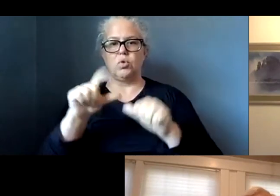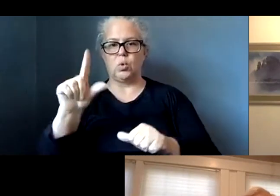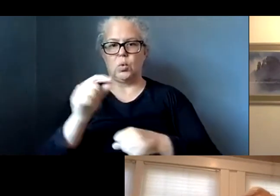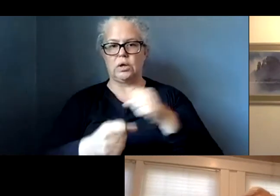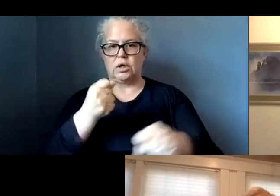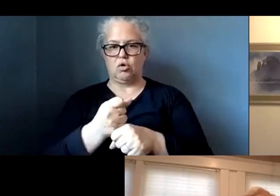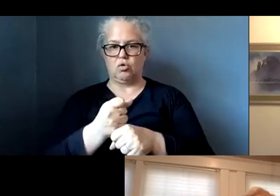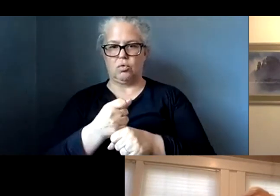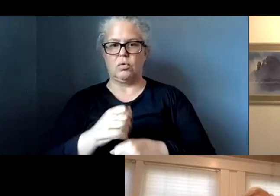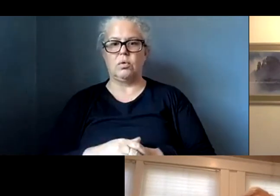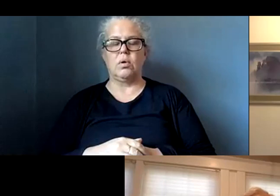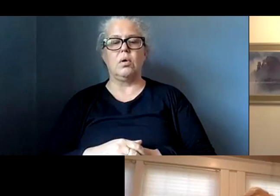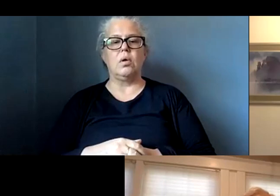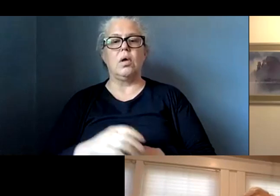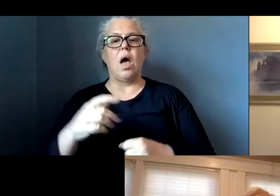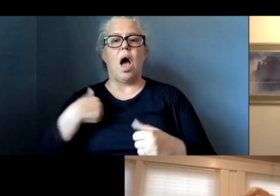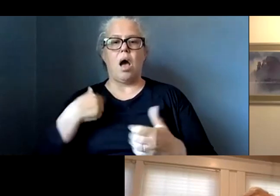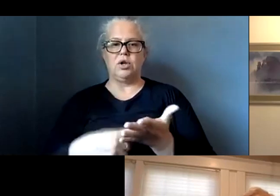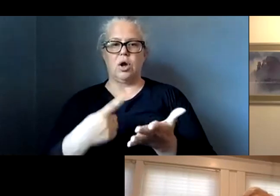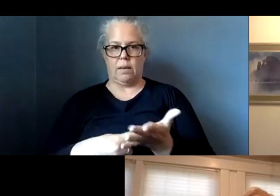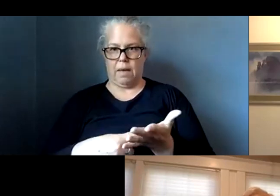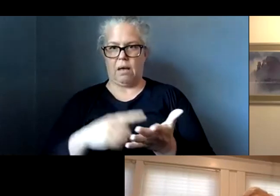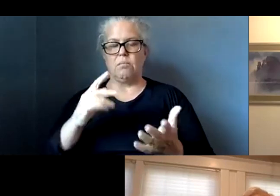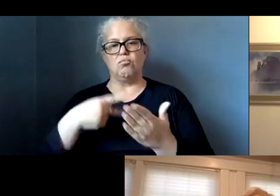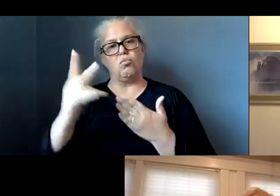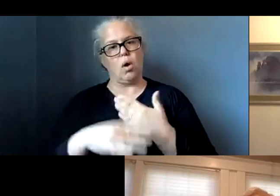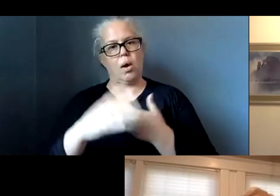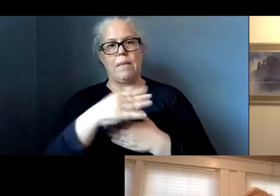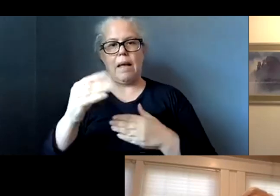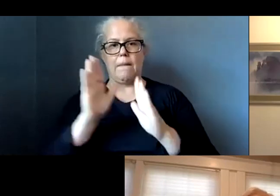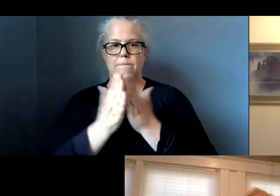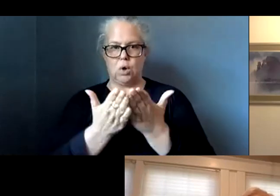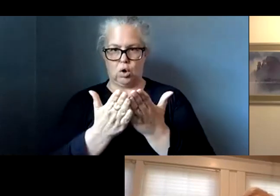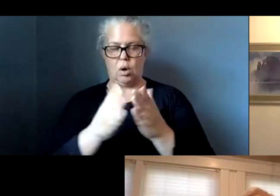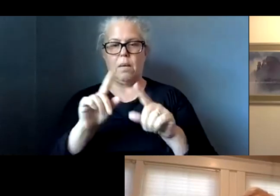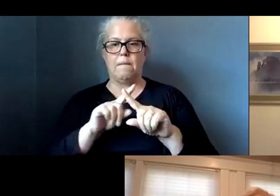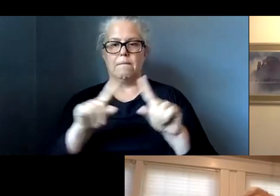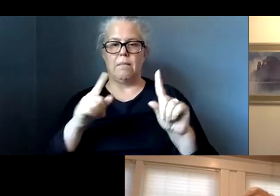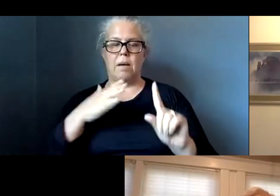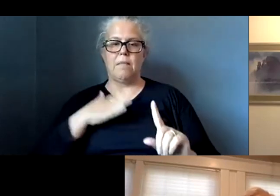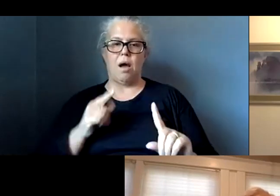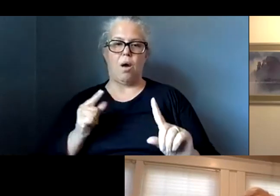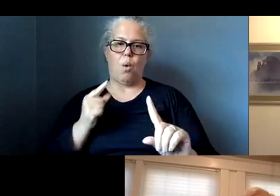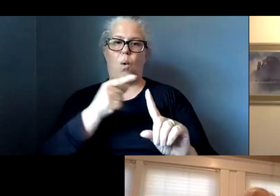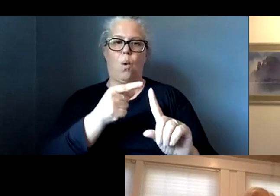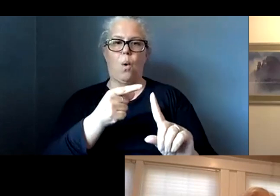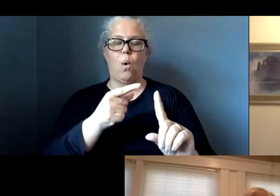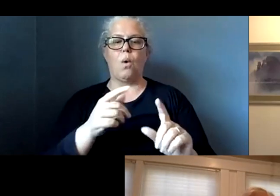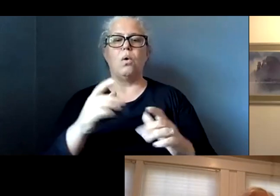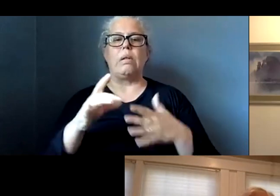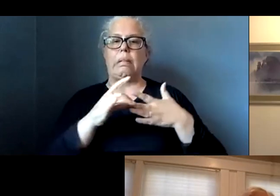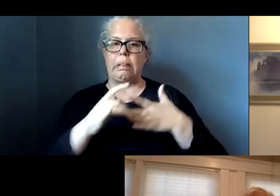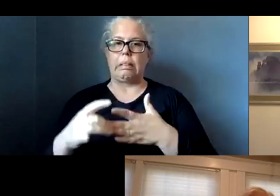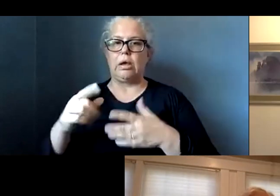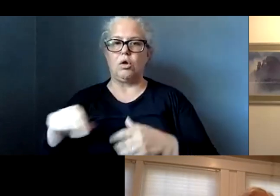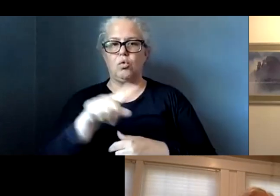talking about that program and the book that it inspired much more in a moment. But one of my preliminary goals tonight is to lead you